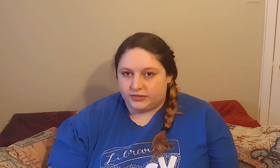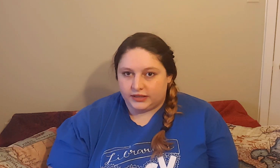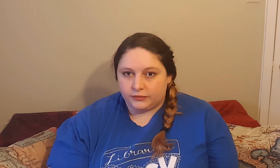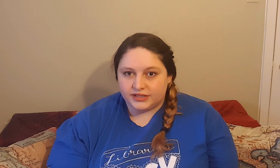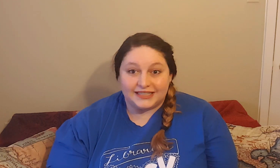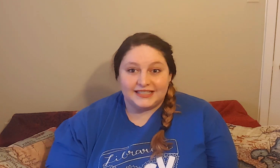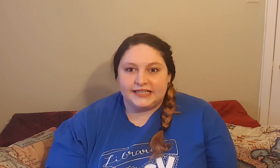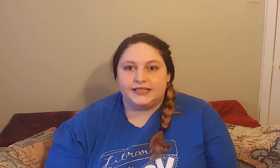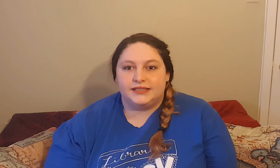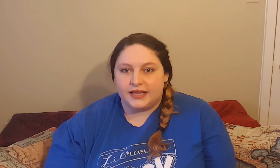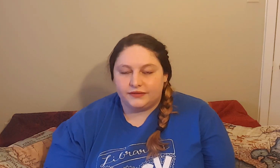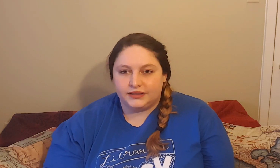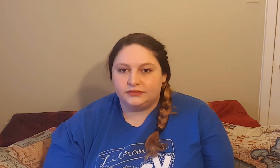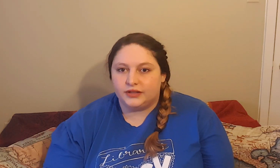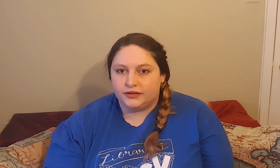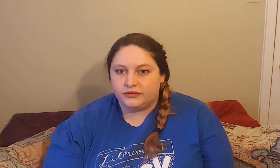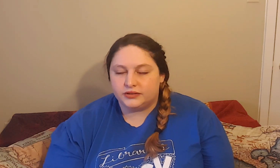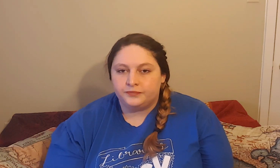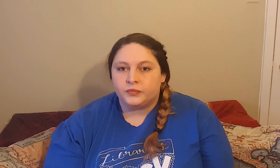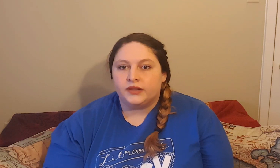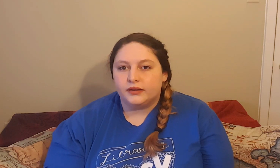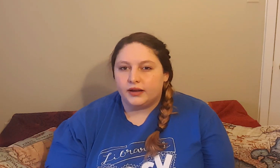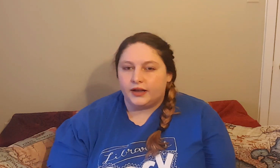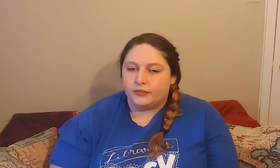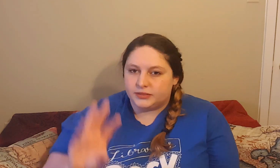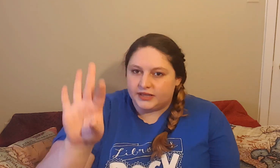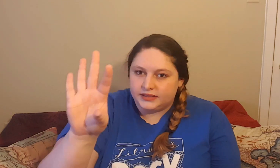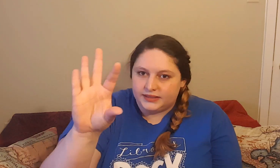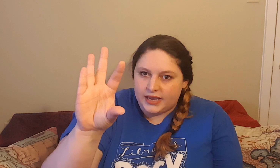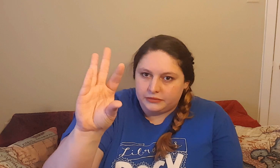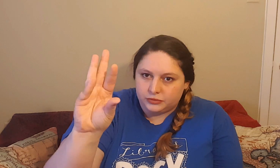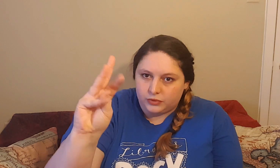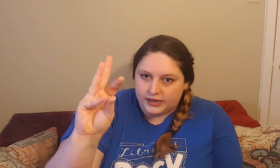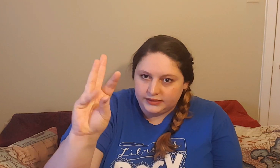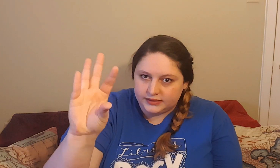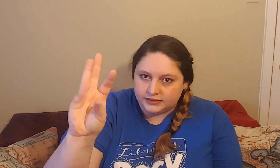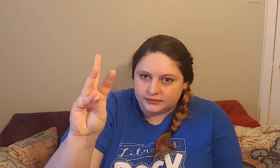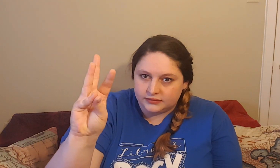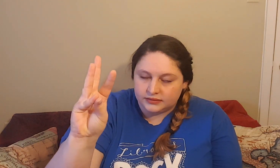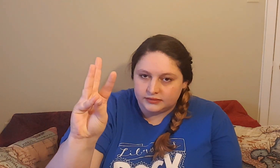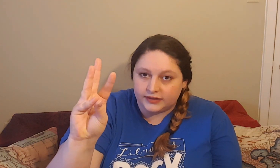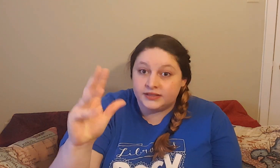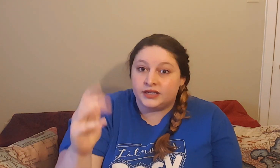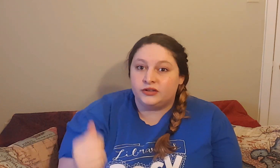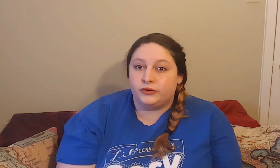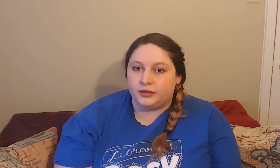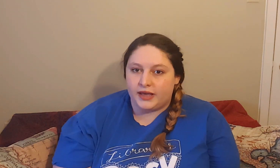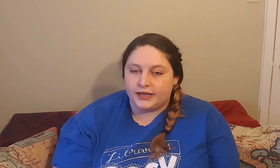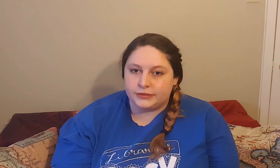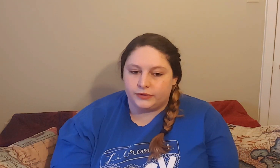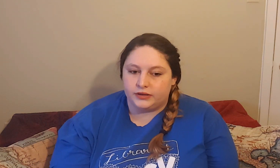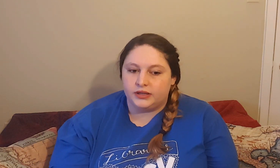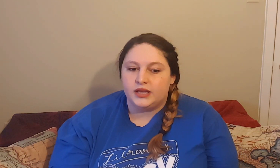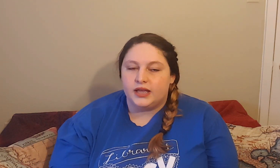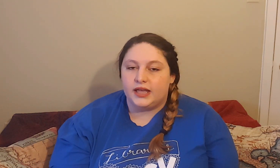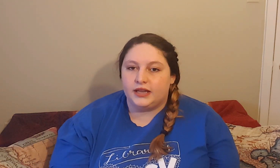beginning ones, like 6, 7, those, it's best to tap twice. Right, let's say you're doing a password and